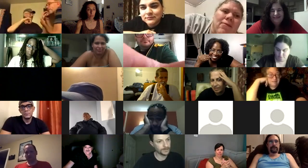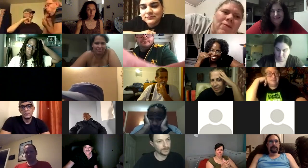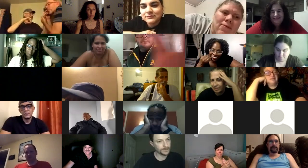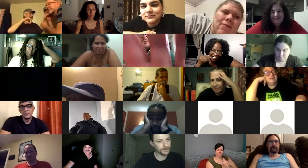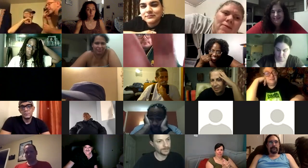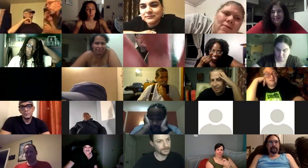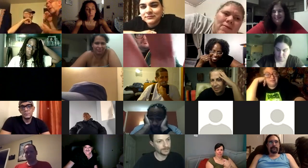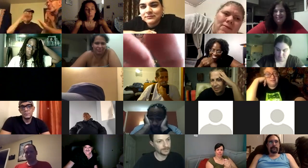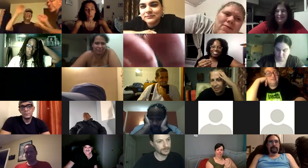Martin as well.